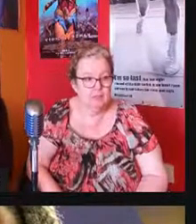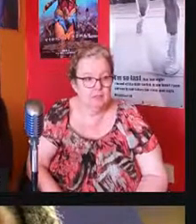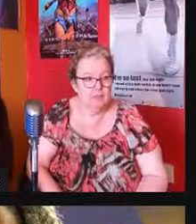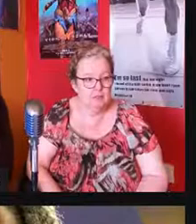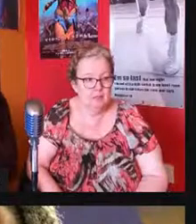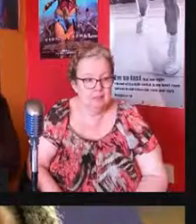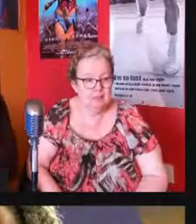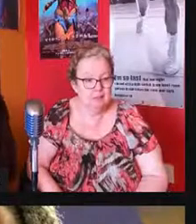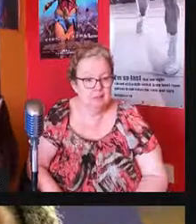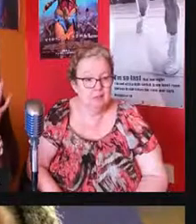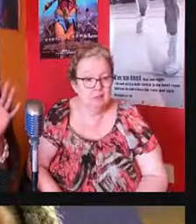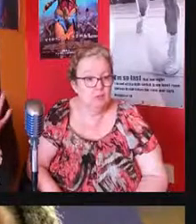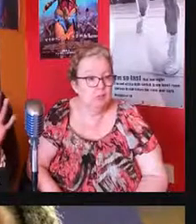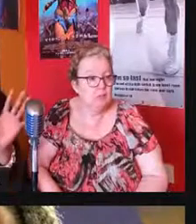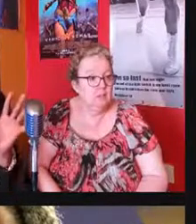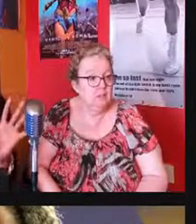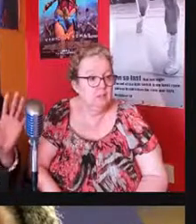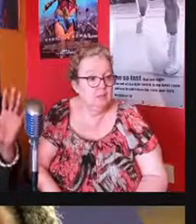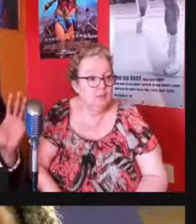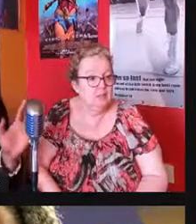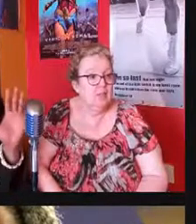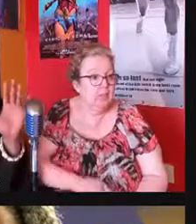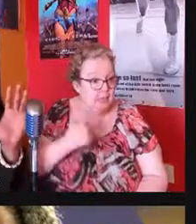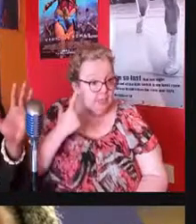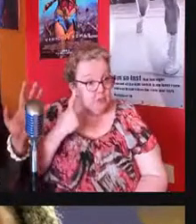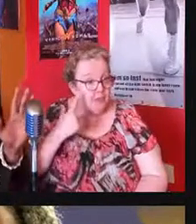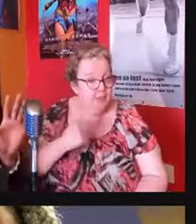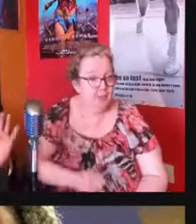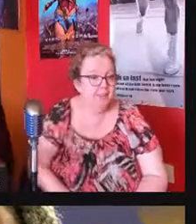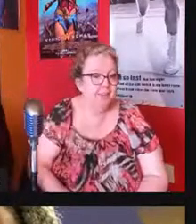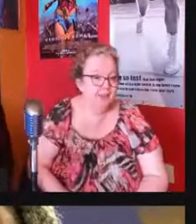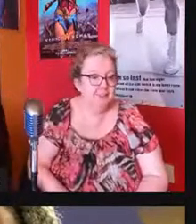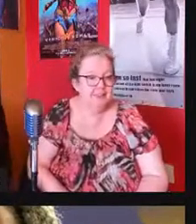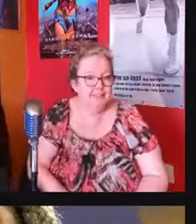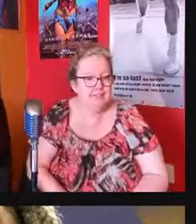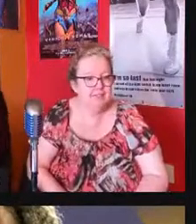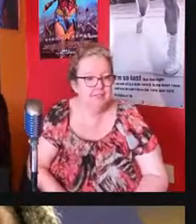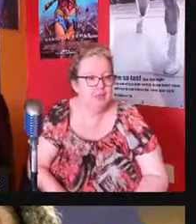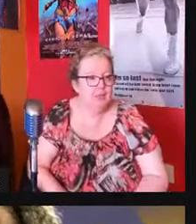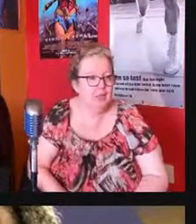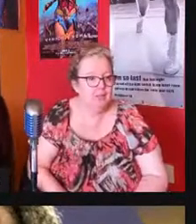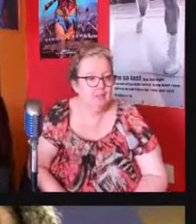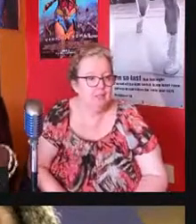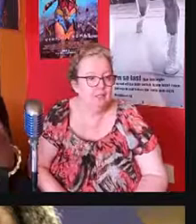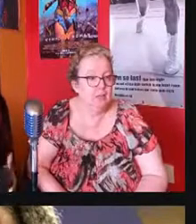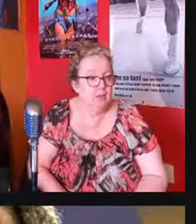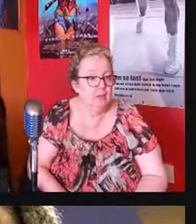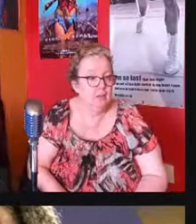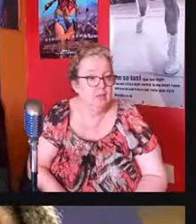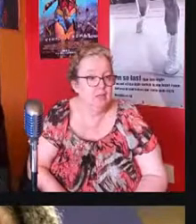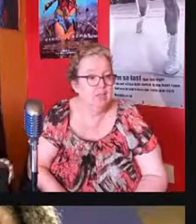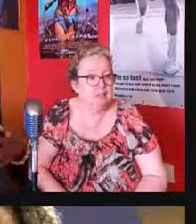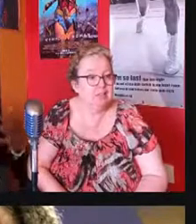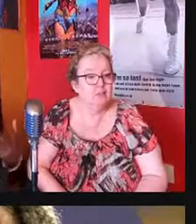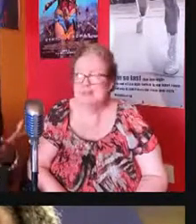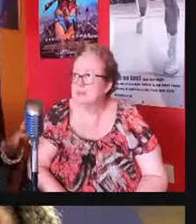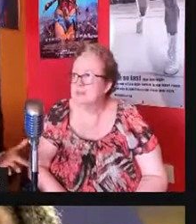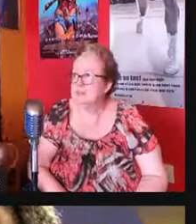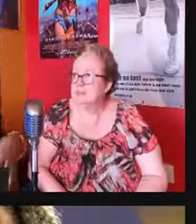been rehearsing, and so you got all these like lines that you remember like forever in the day. They don't go nowhere, it just come out of nowhere,